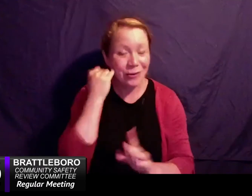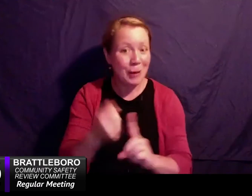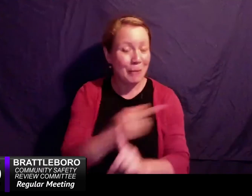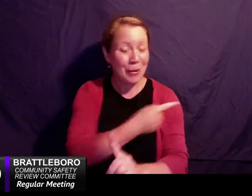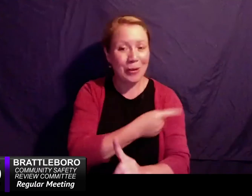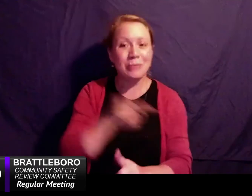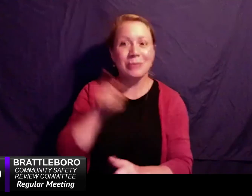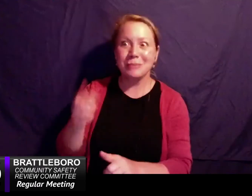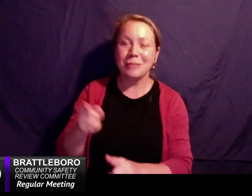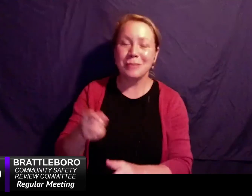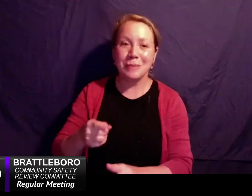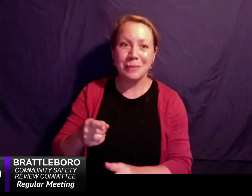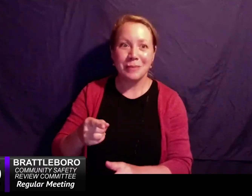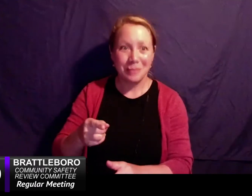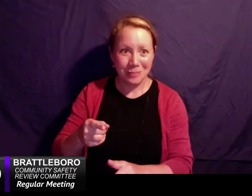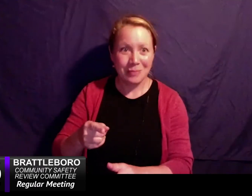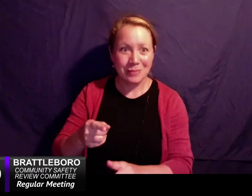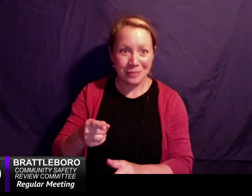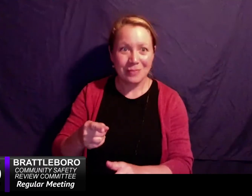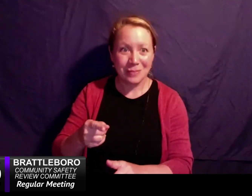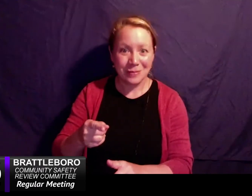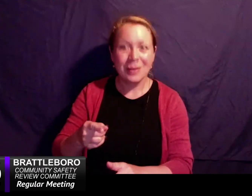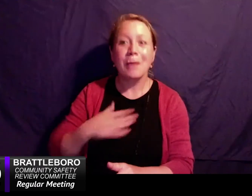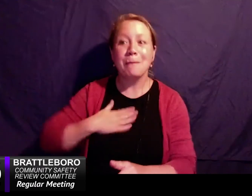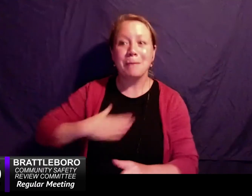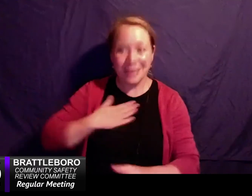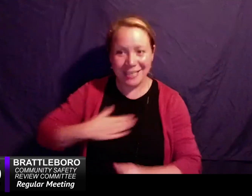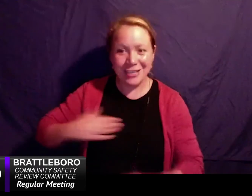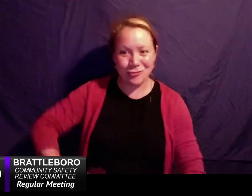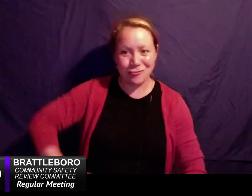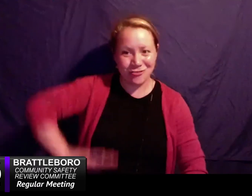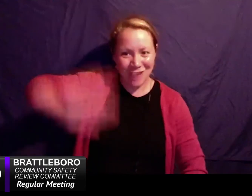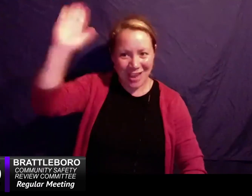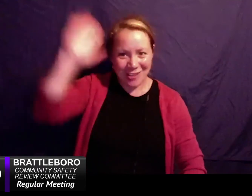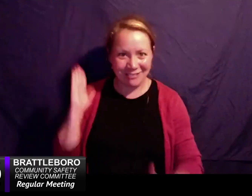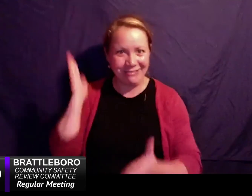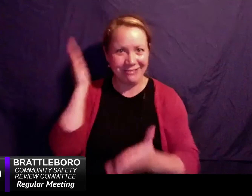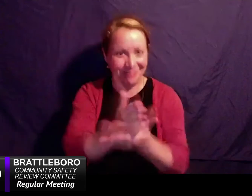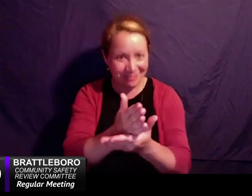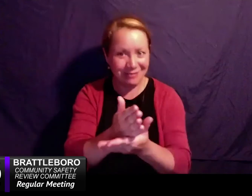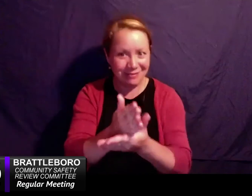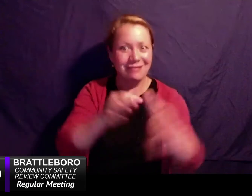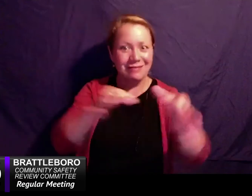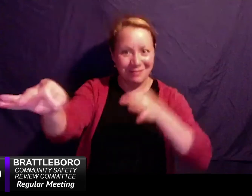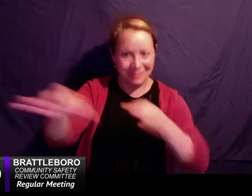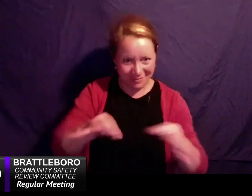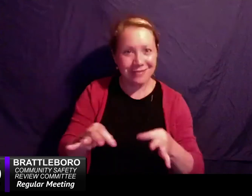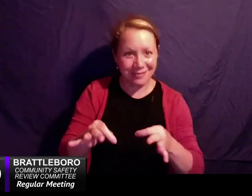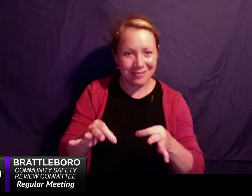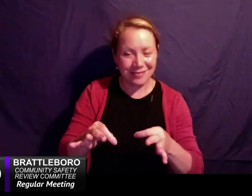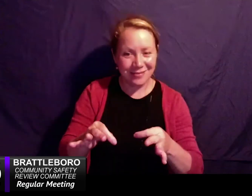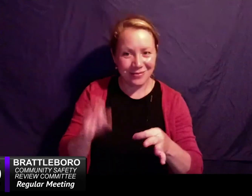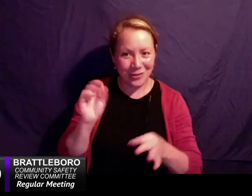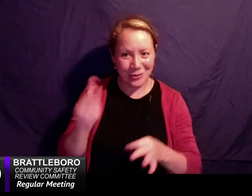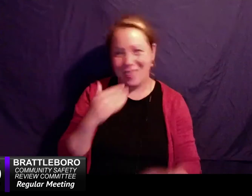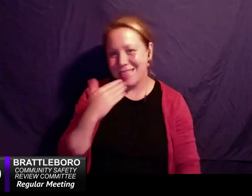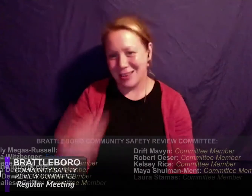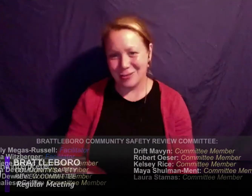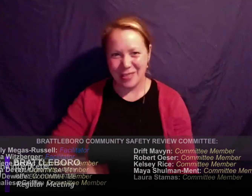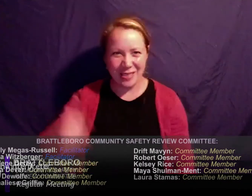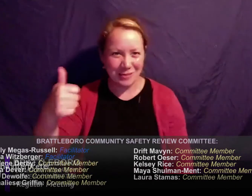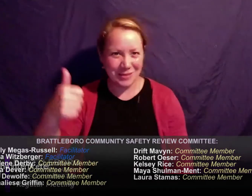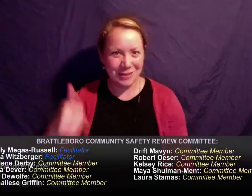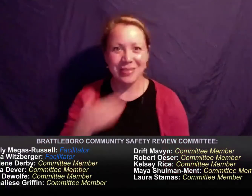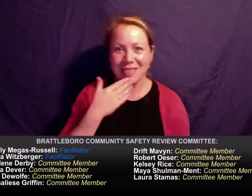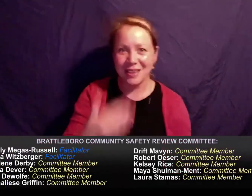you are sort of blanket interrogated to please raise your hand and let us know. Thank you. Thank you